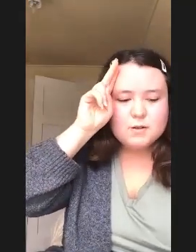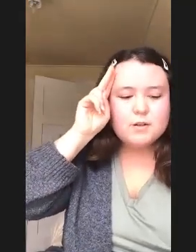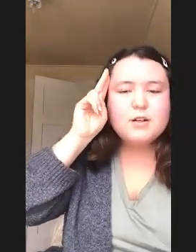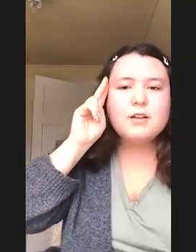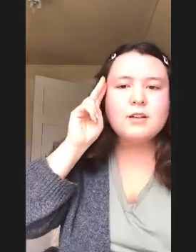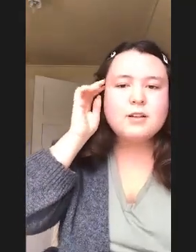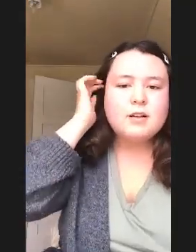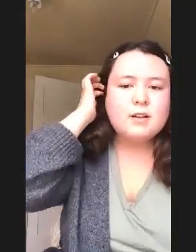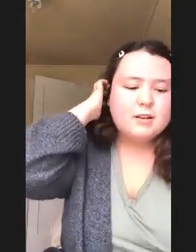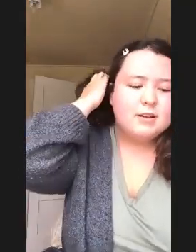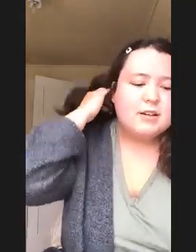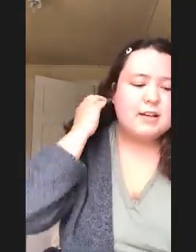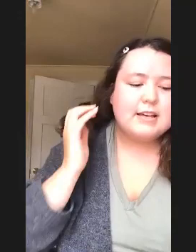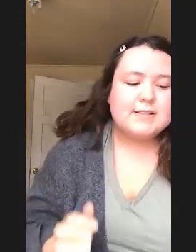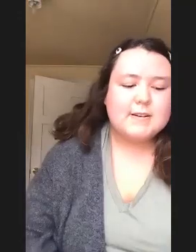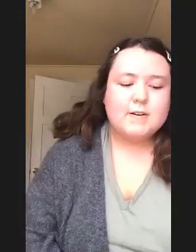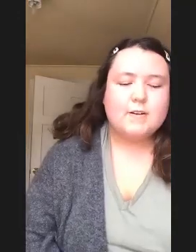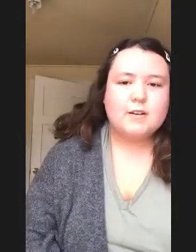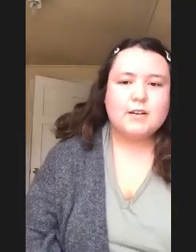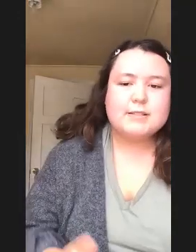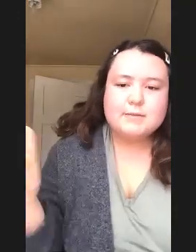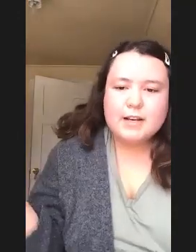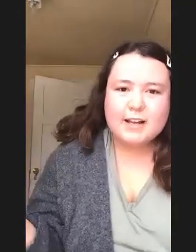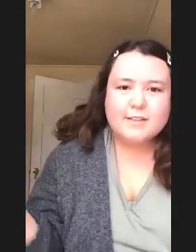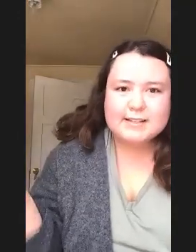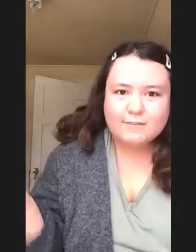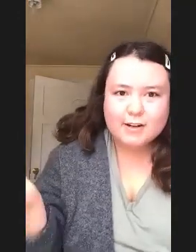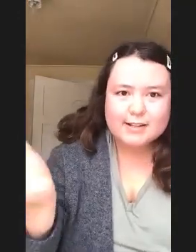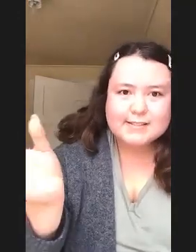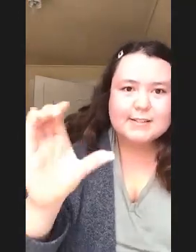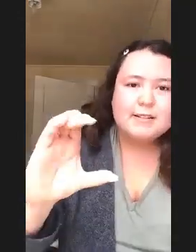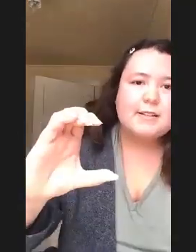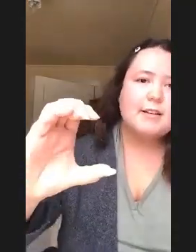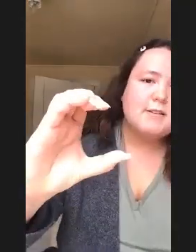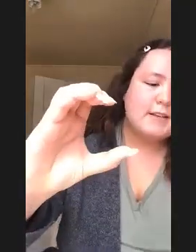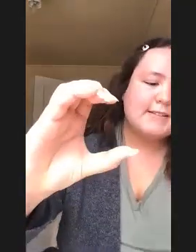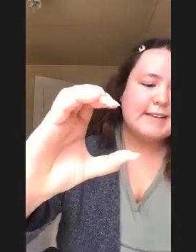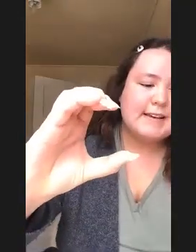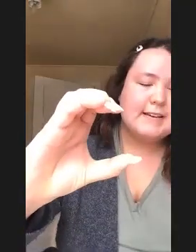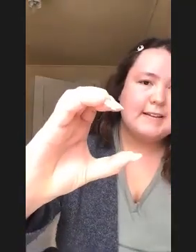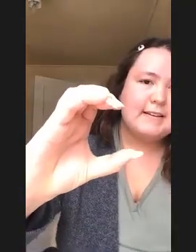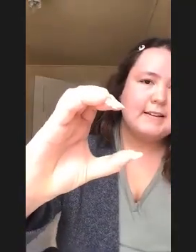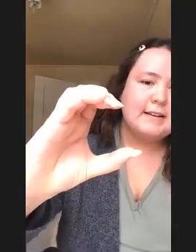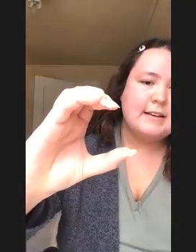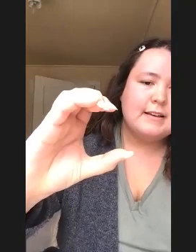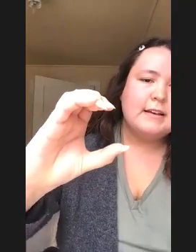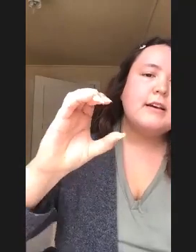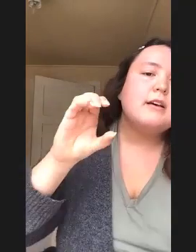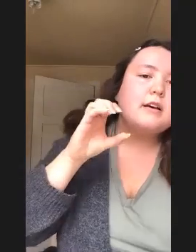circle. And so it's kind of the same for cousin. You do the C, and